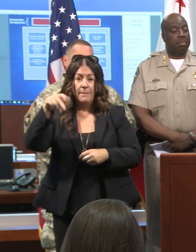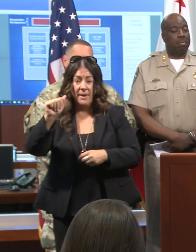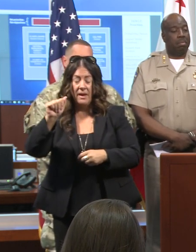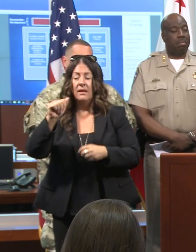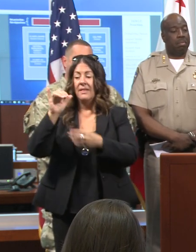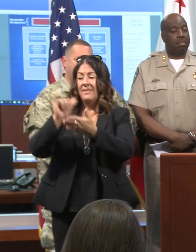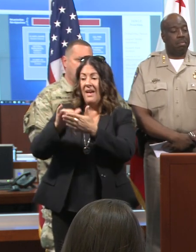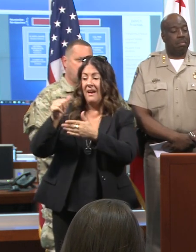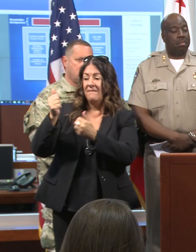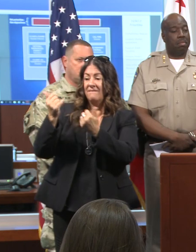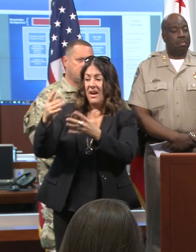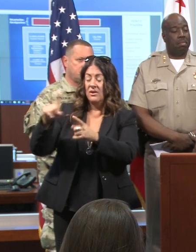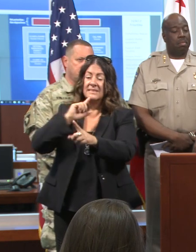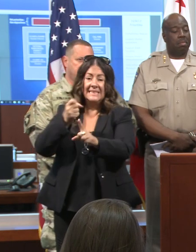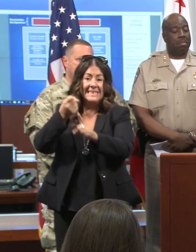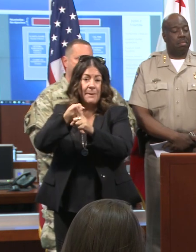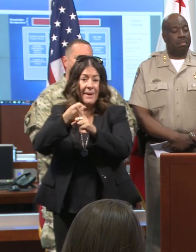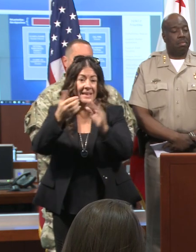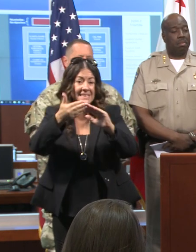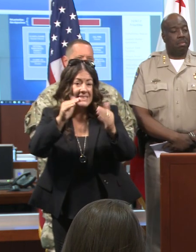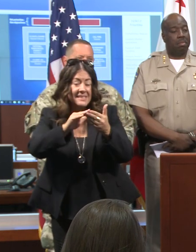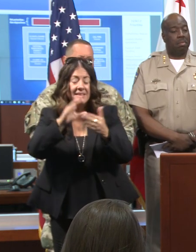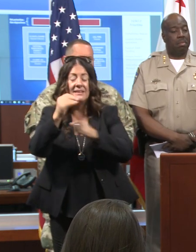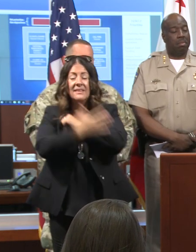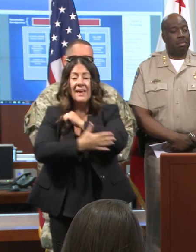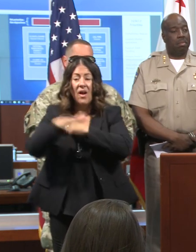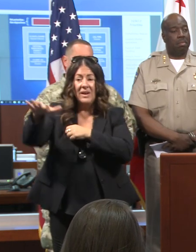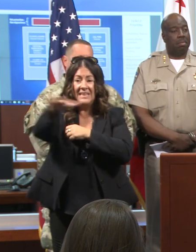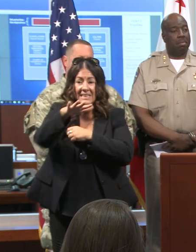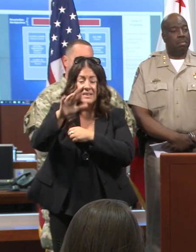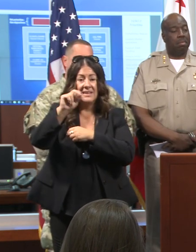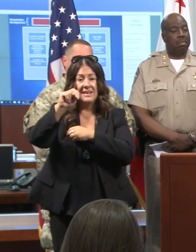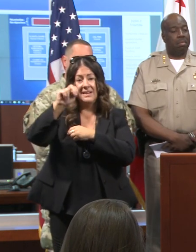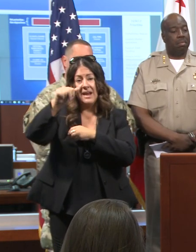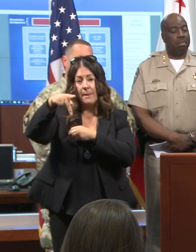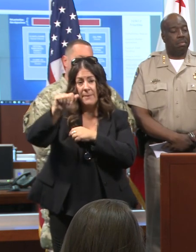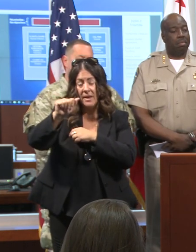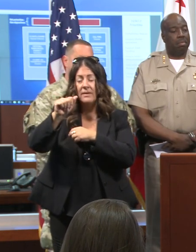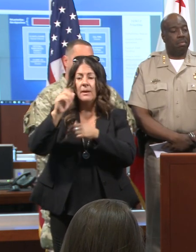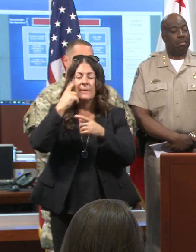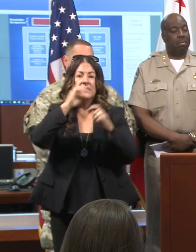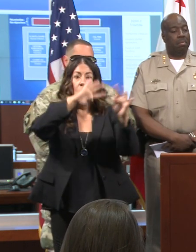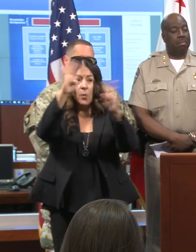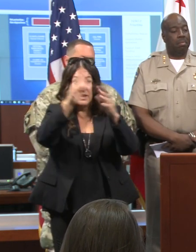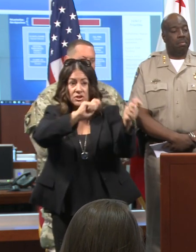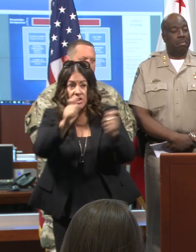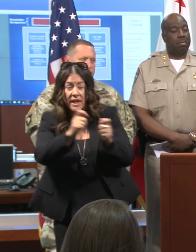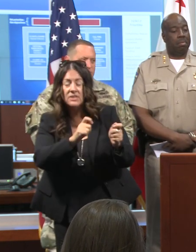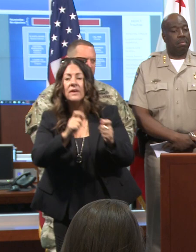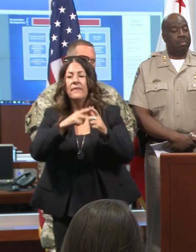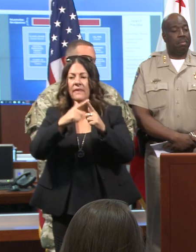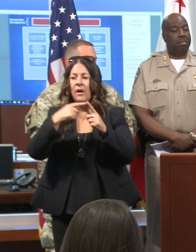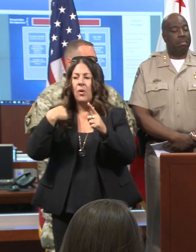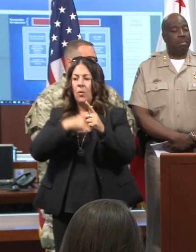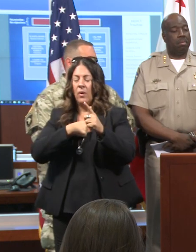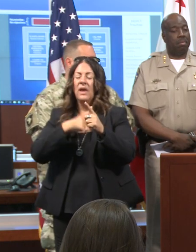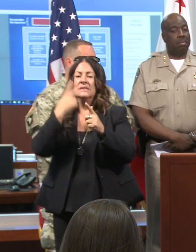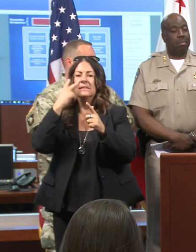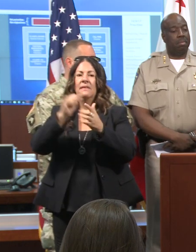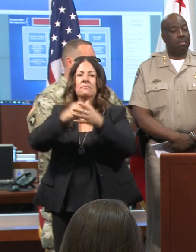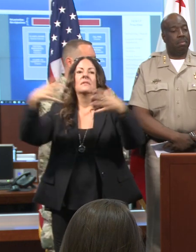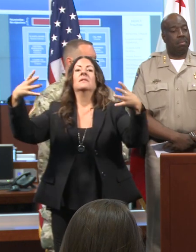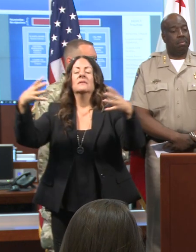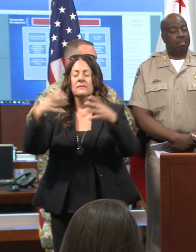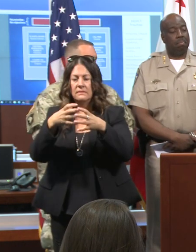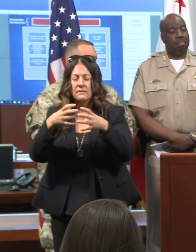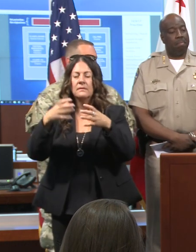that's impacting the city and county area of Napa so that when winds change, we've bolstered that fire. The Nuns